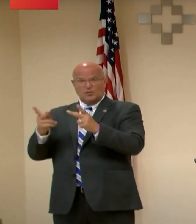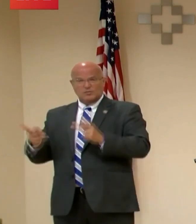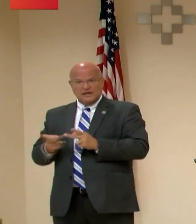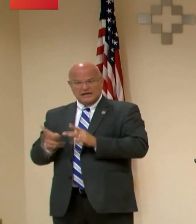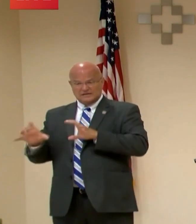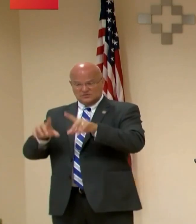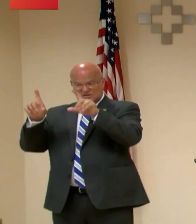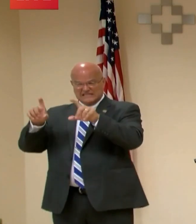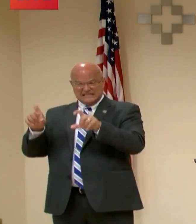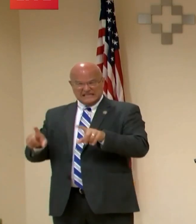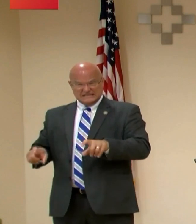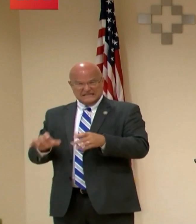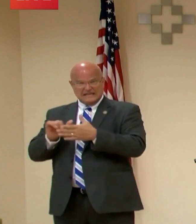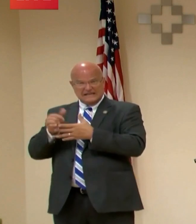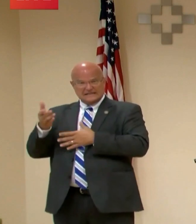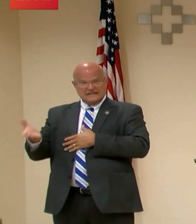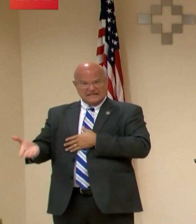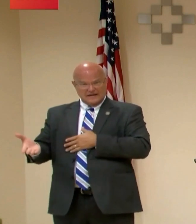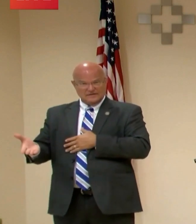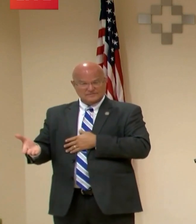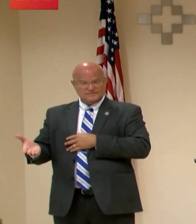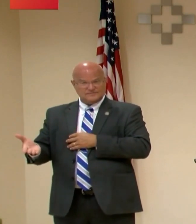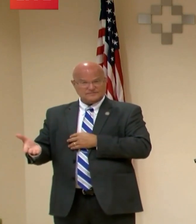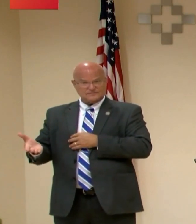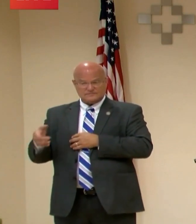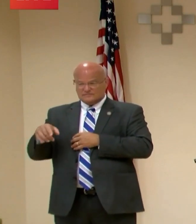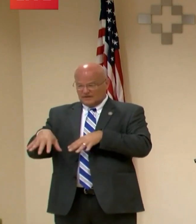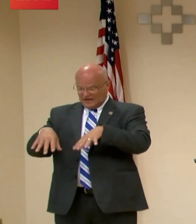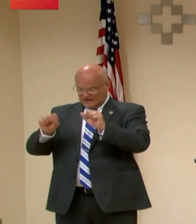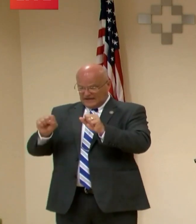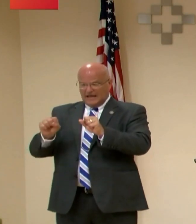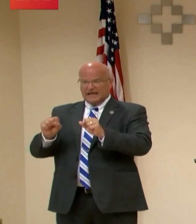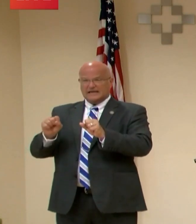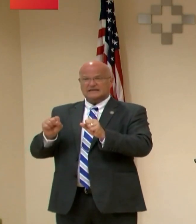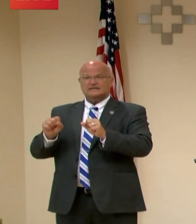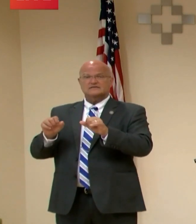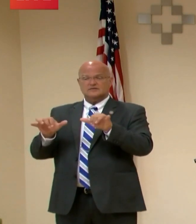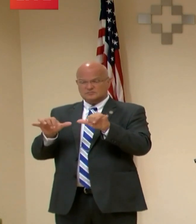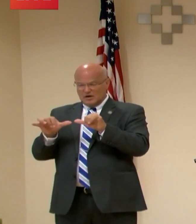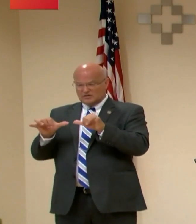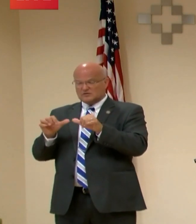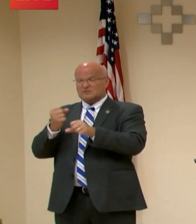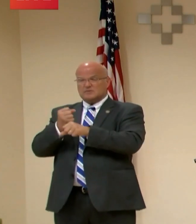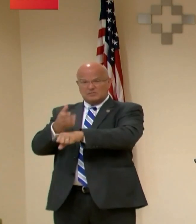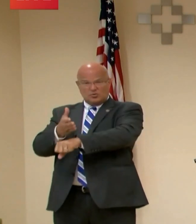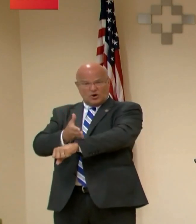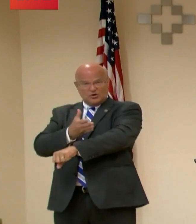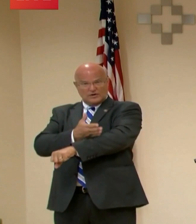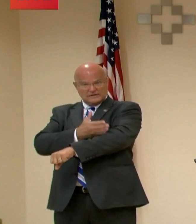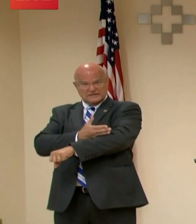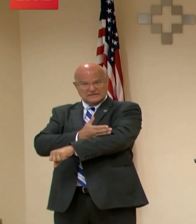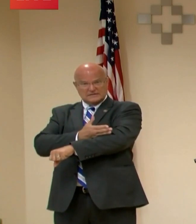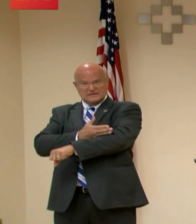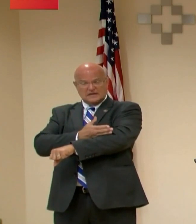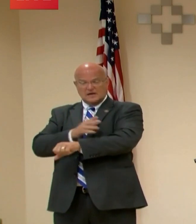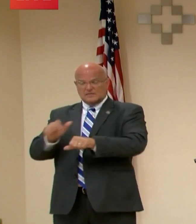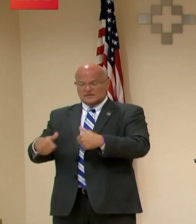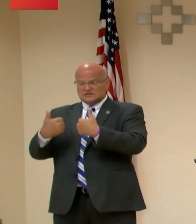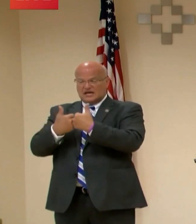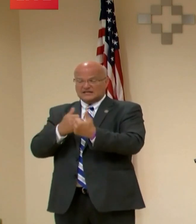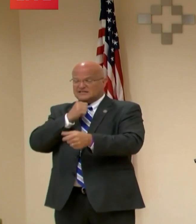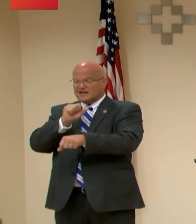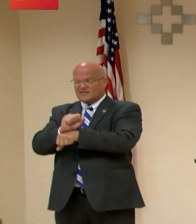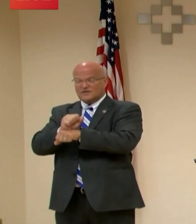workplace, when they do the testing that's in there, they've taken those steps and measures. I think they've made progress, but the challenge